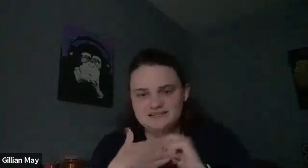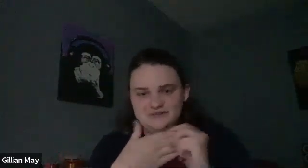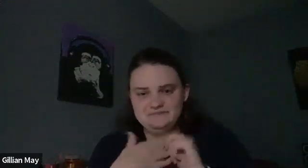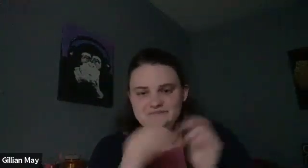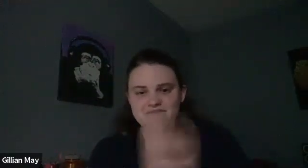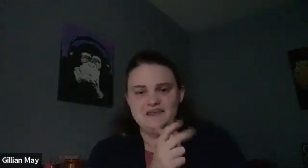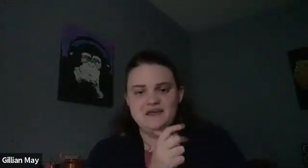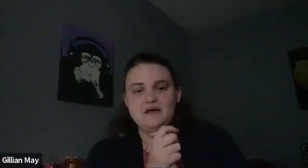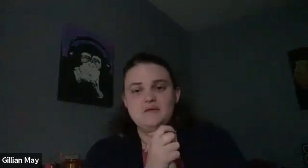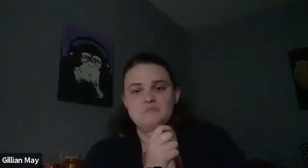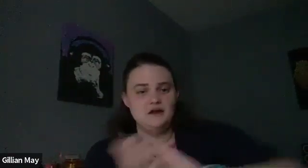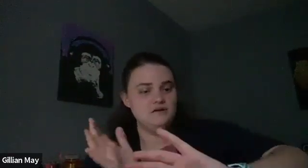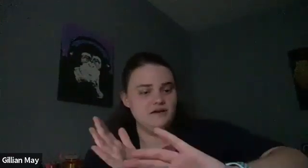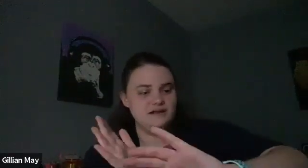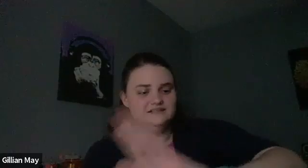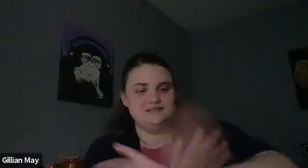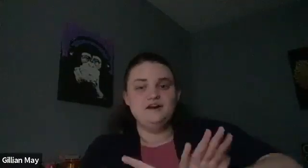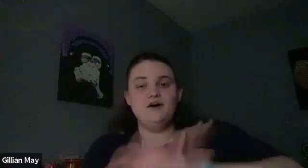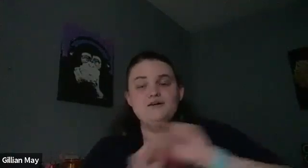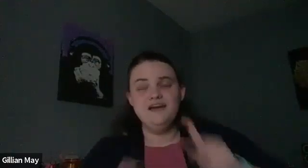flexible. But all right. Okay. thank you so